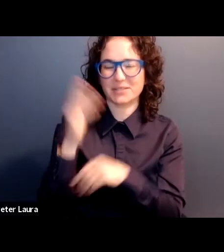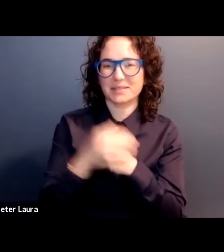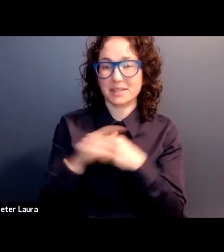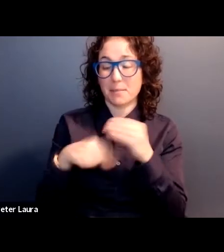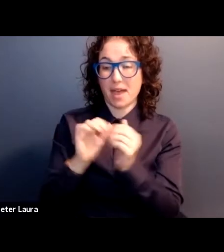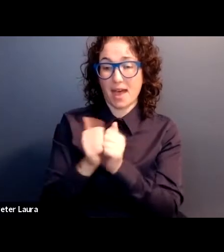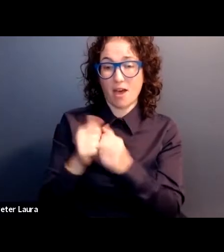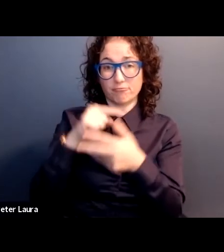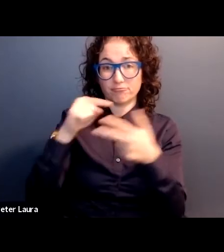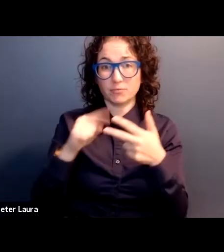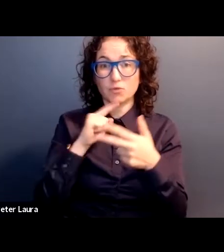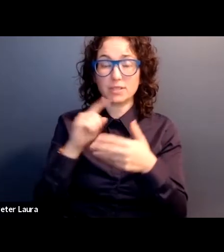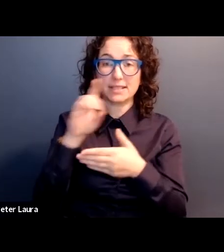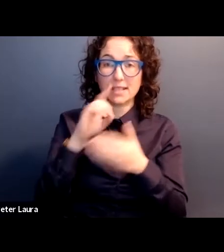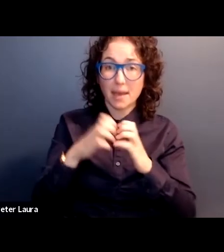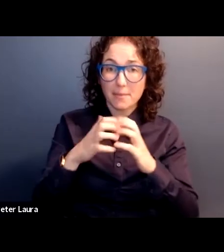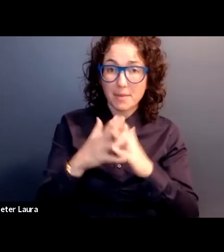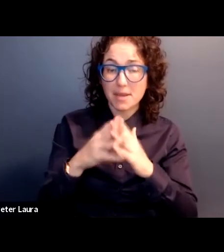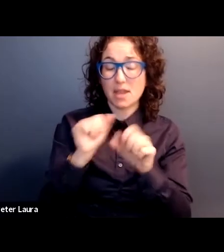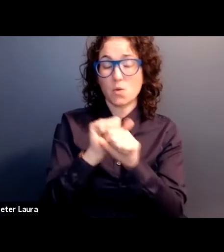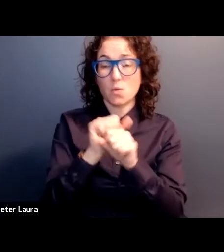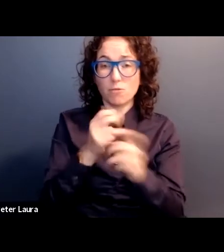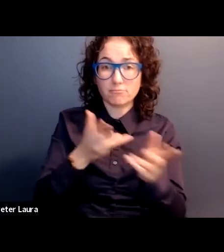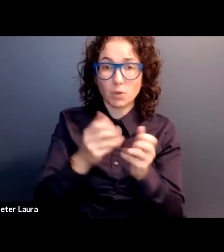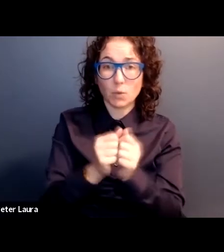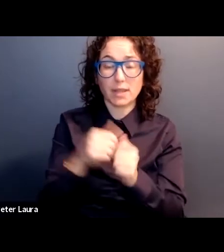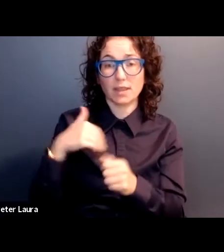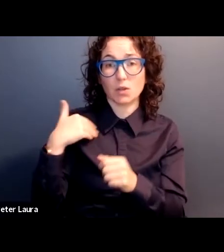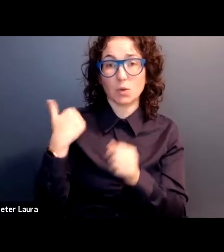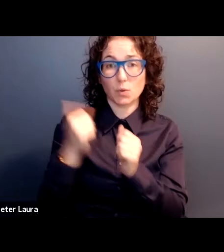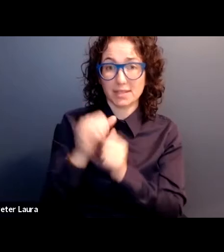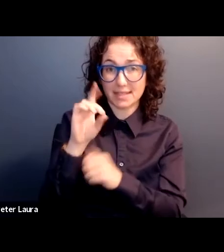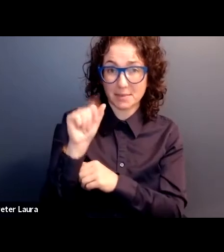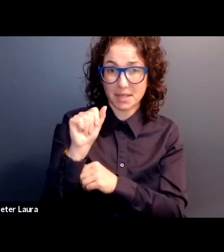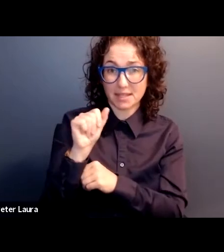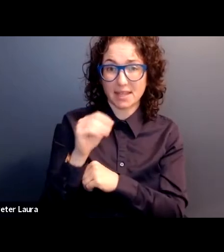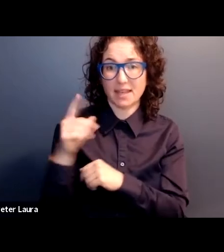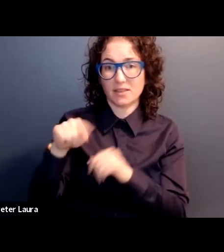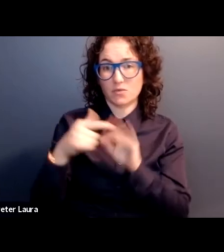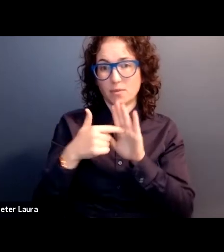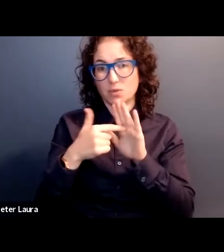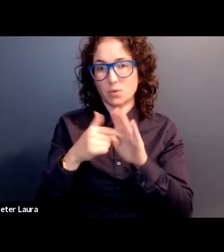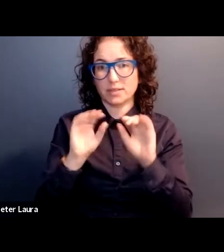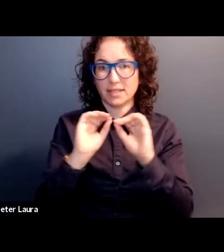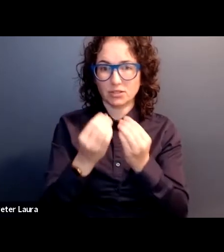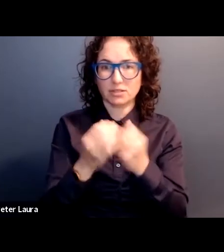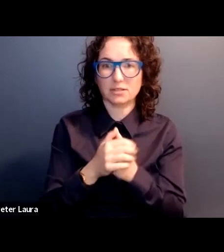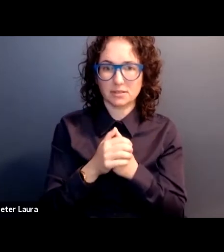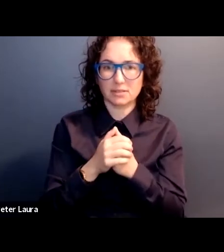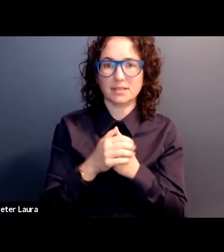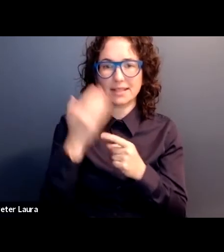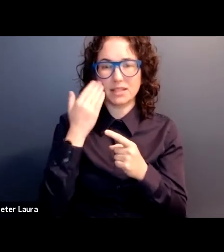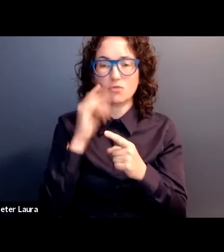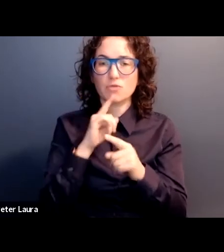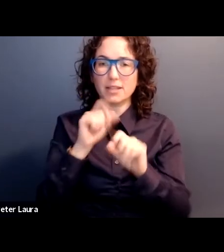have designed, implemented, and worked with youth with disabilities and their representative organizations to promote